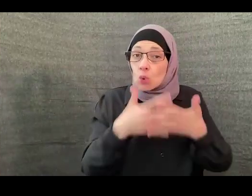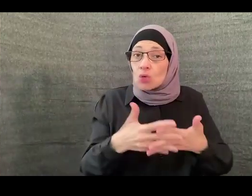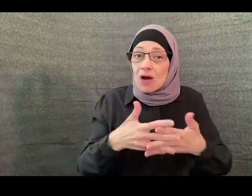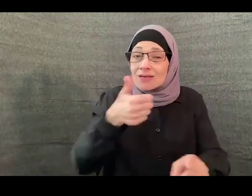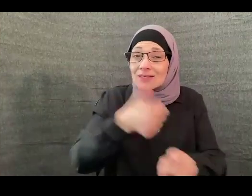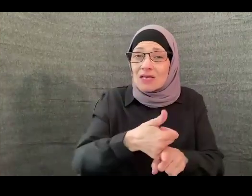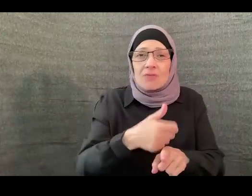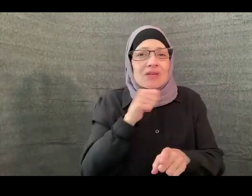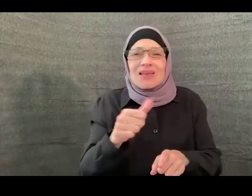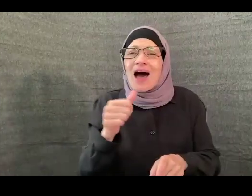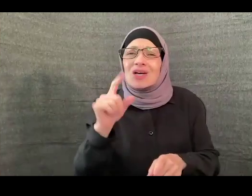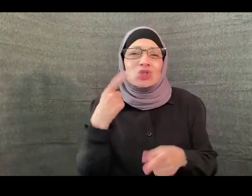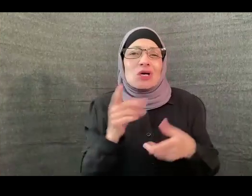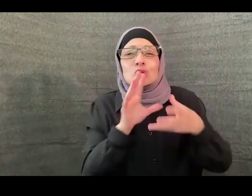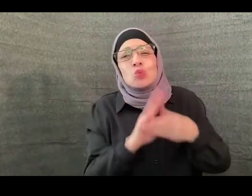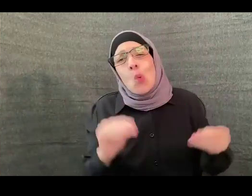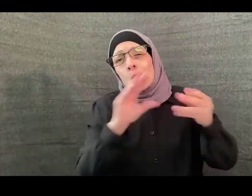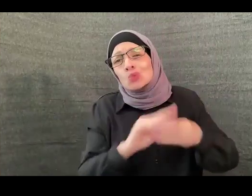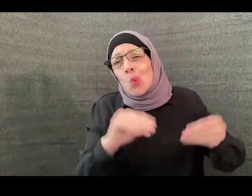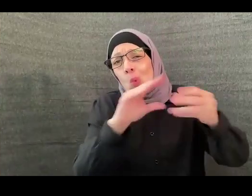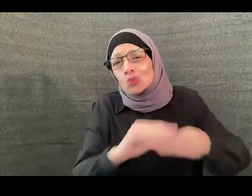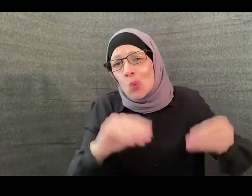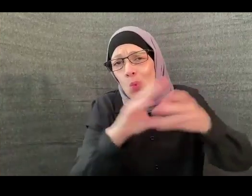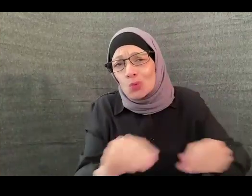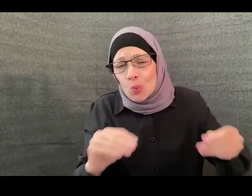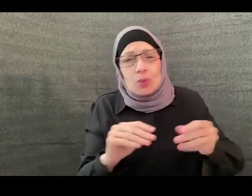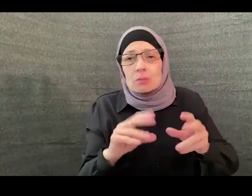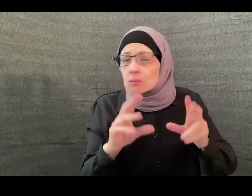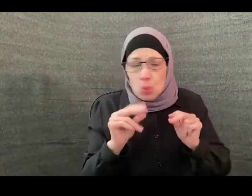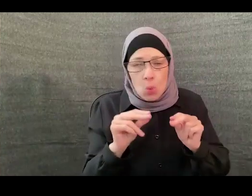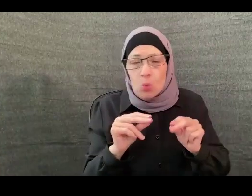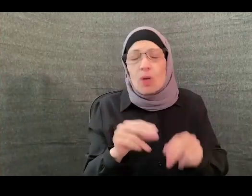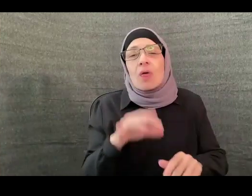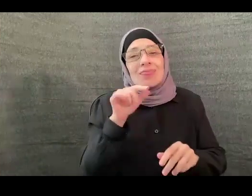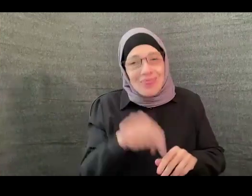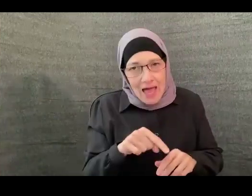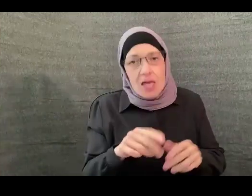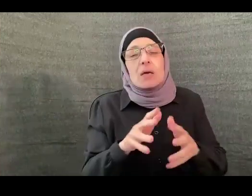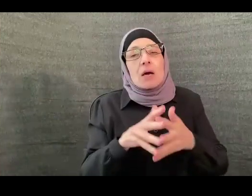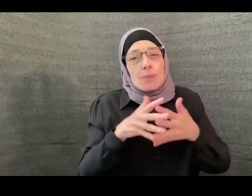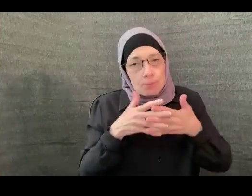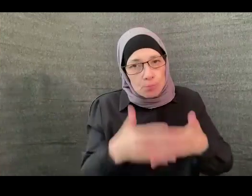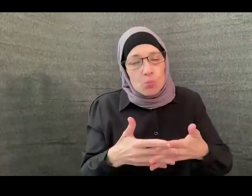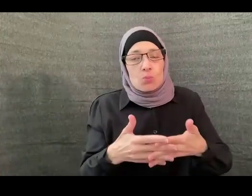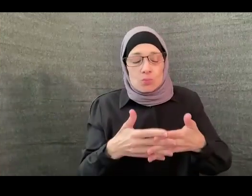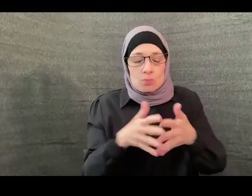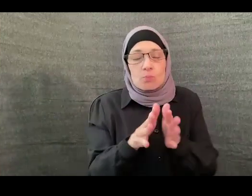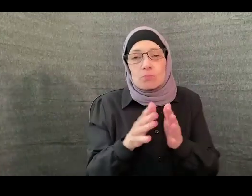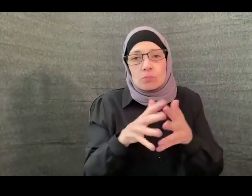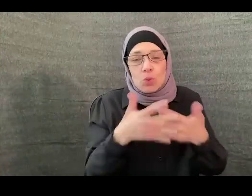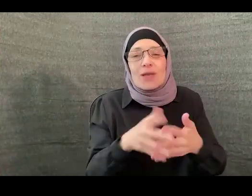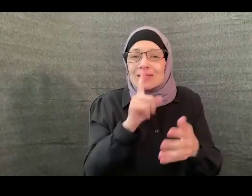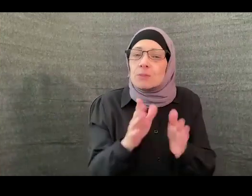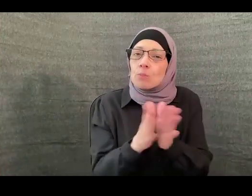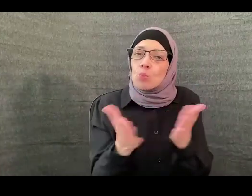us. The Quran is a book of guidance. And this is how we